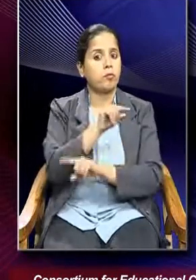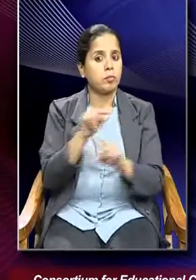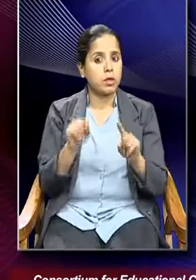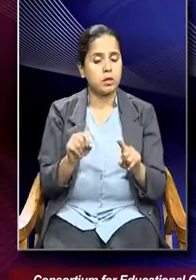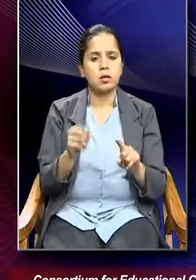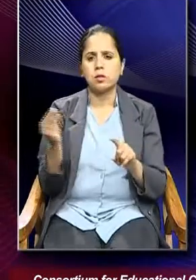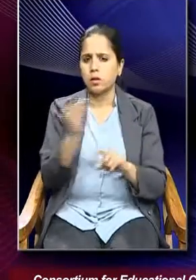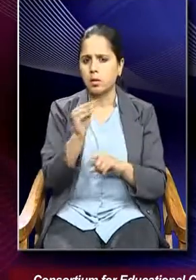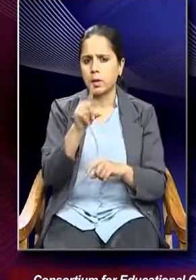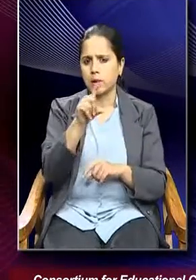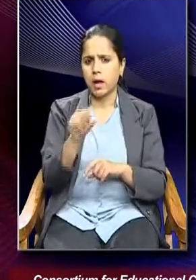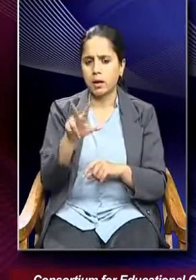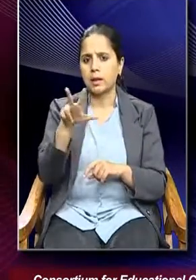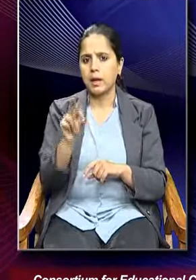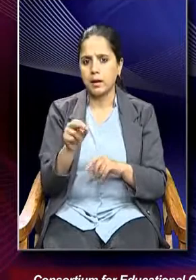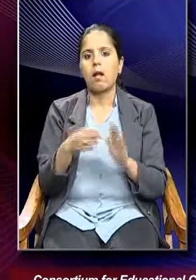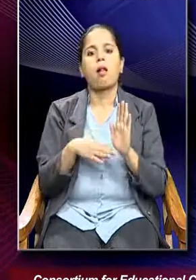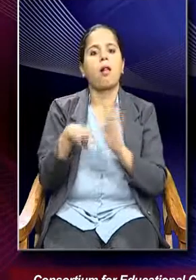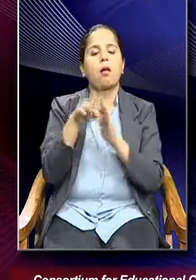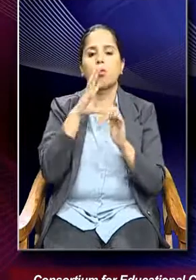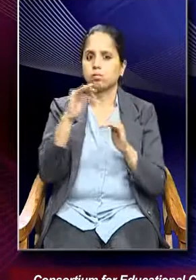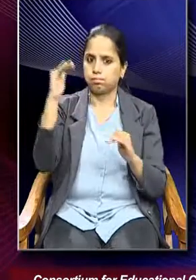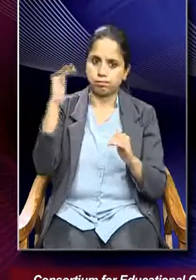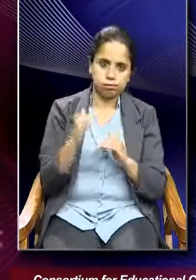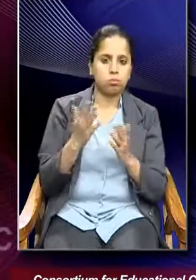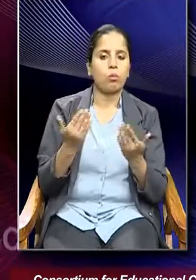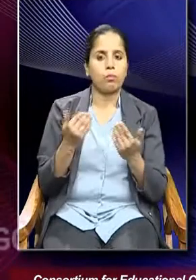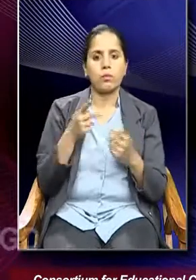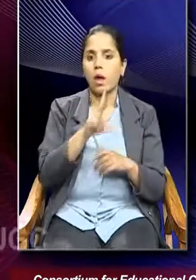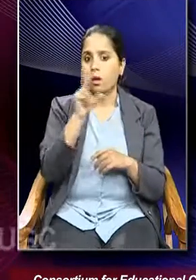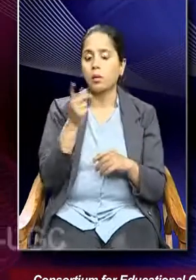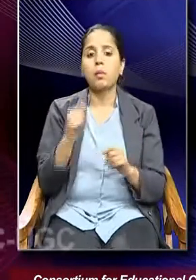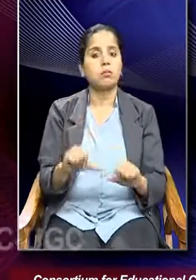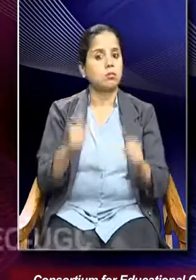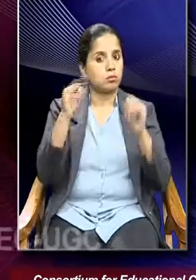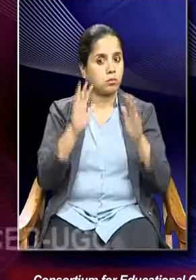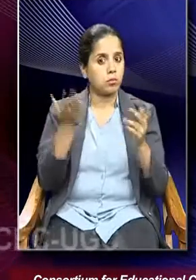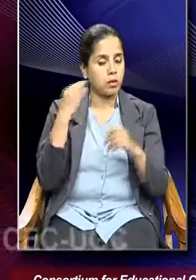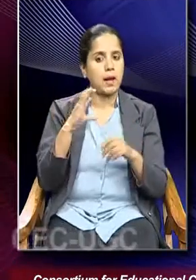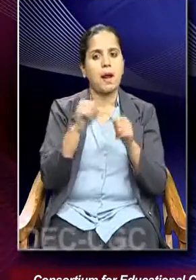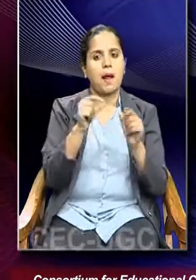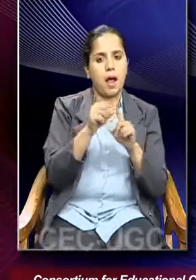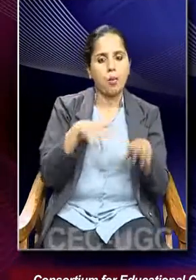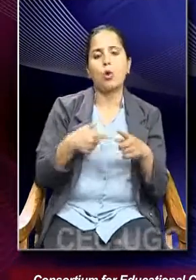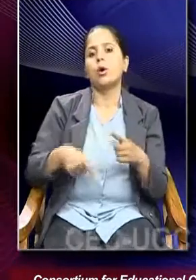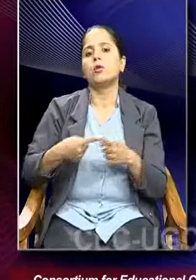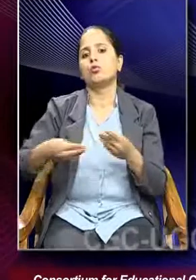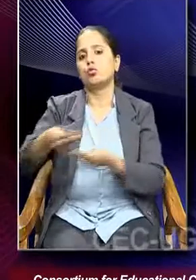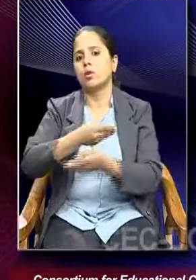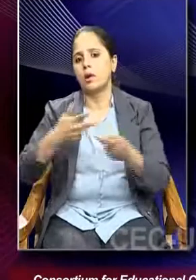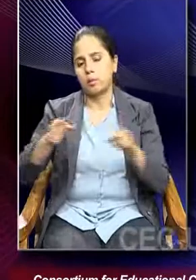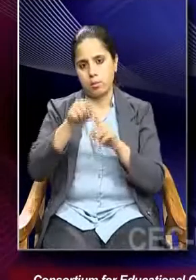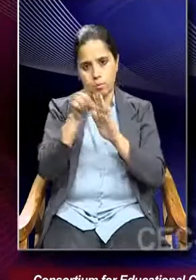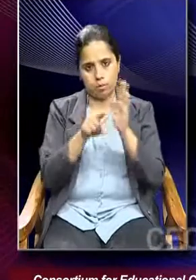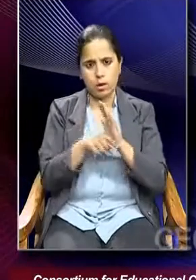the 1980 level. So this was again a second success of cap and trade policy. How this